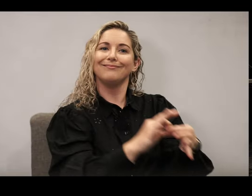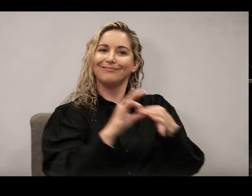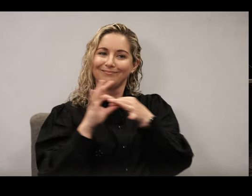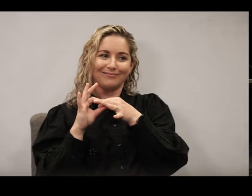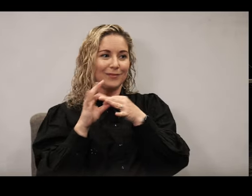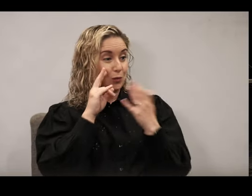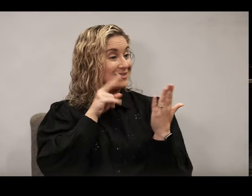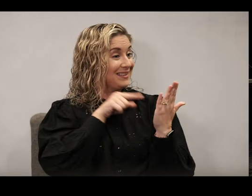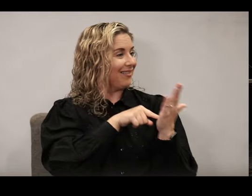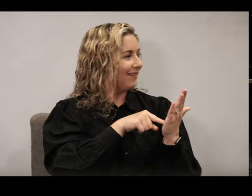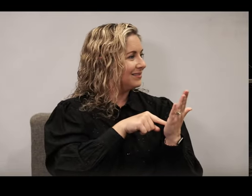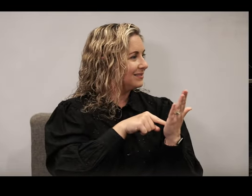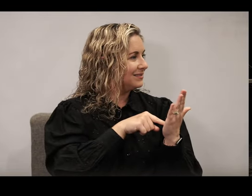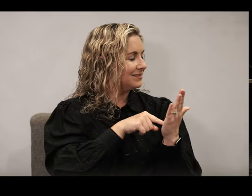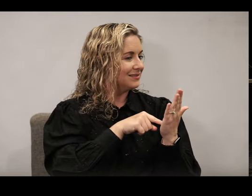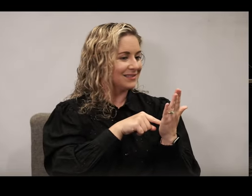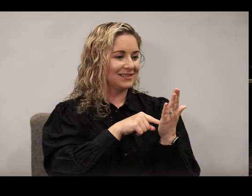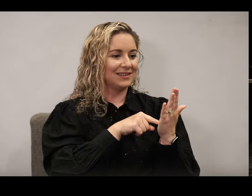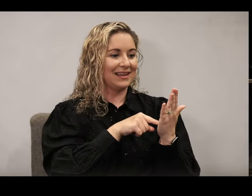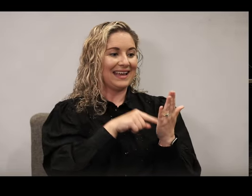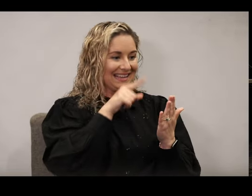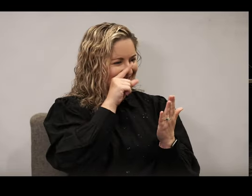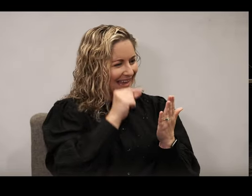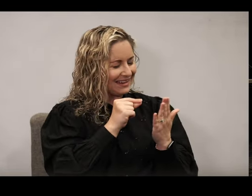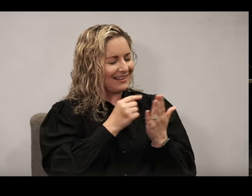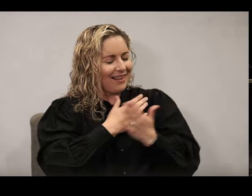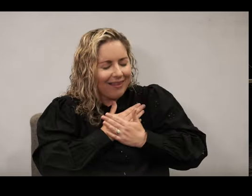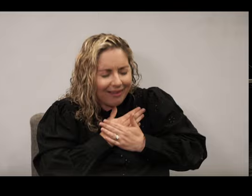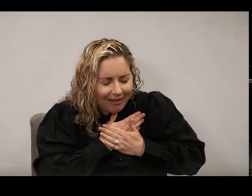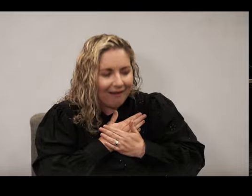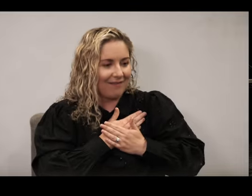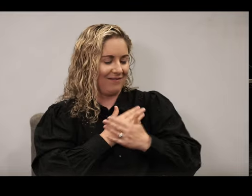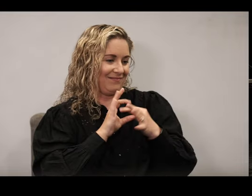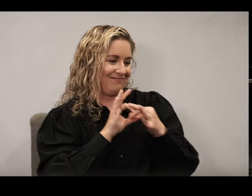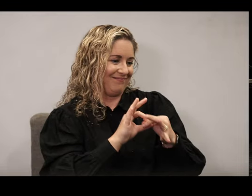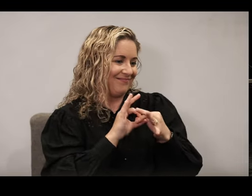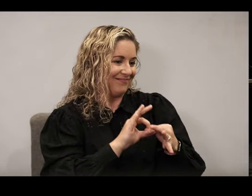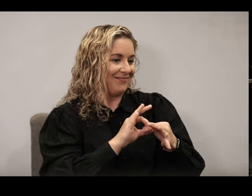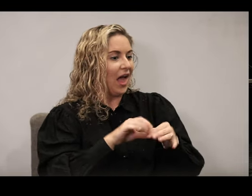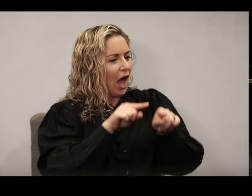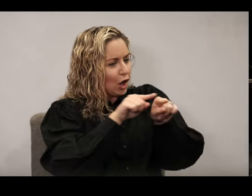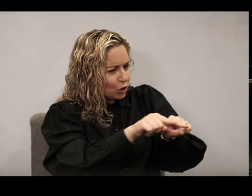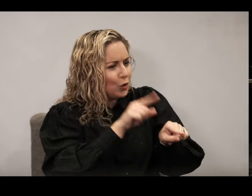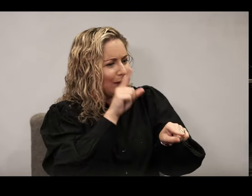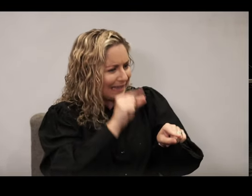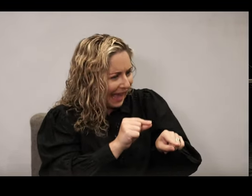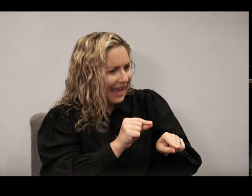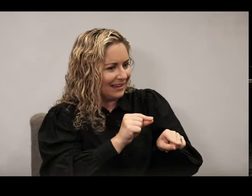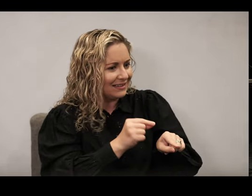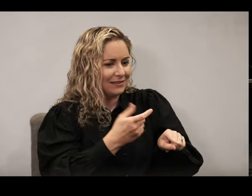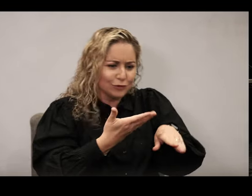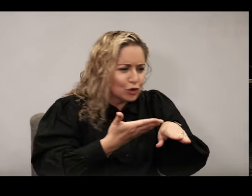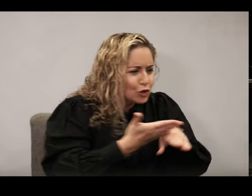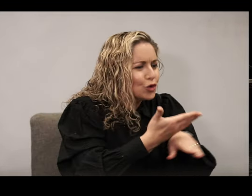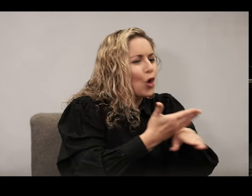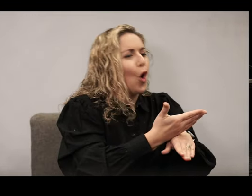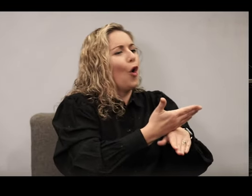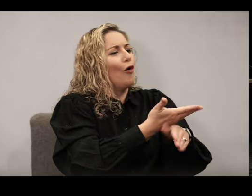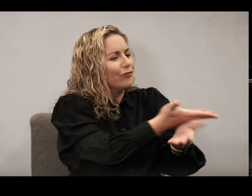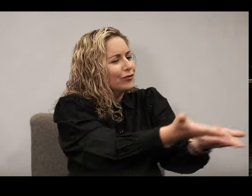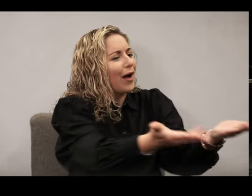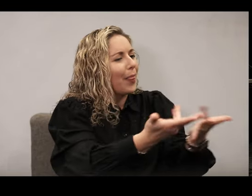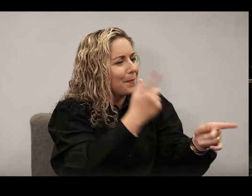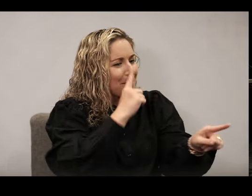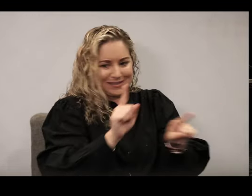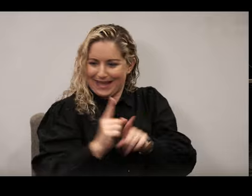God, a relationship of loving obedience and a relationship of loving service towards our fellow man. And the very fact that God creates